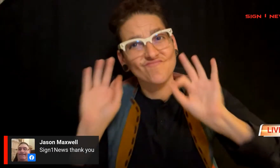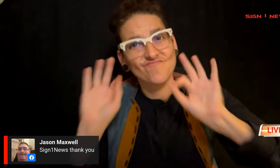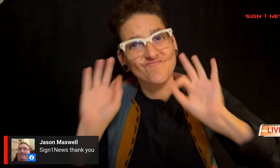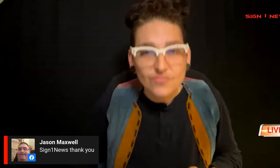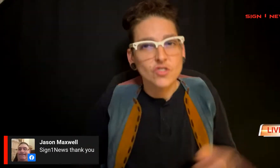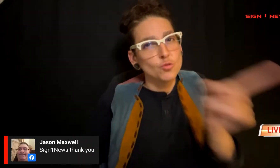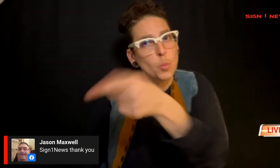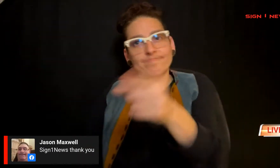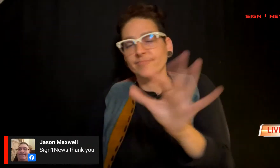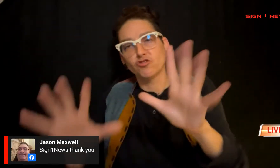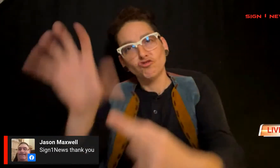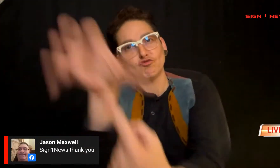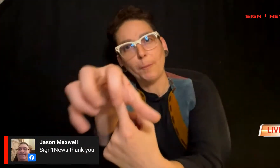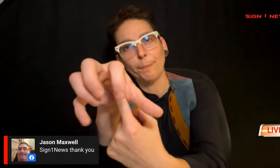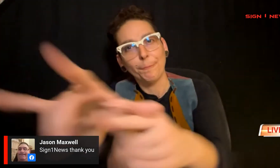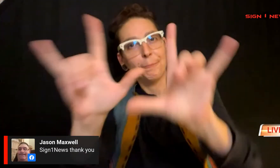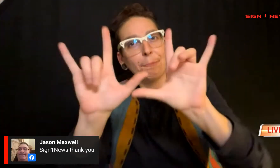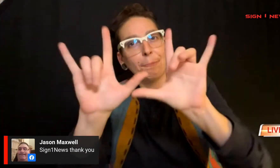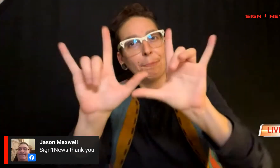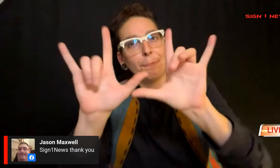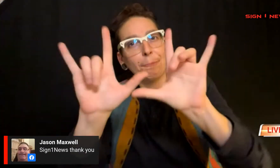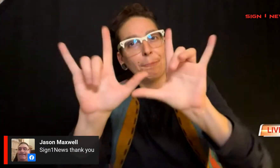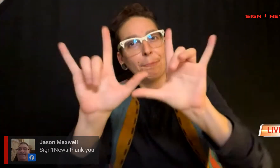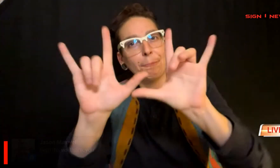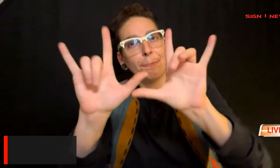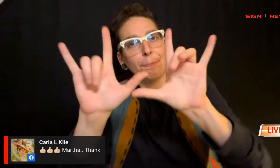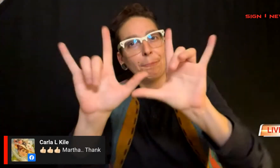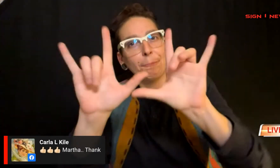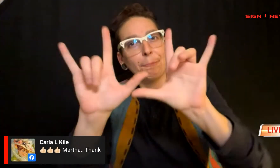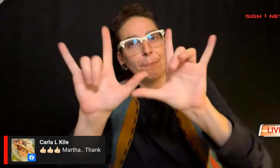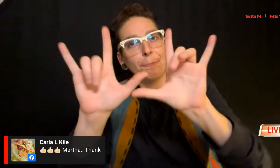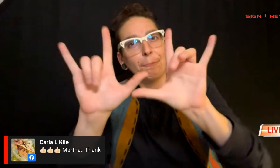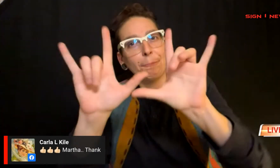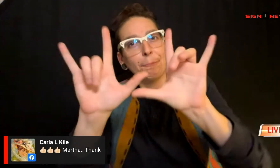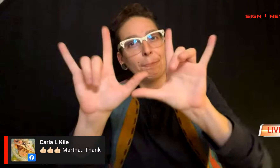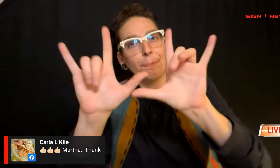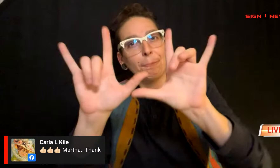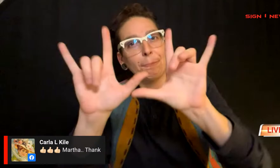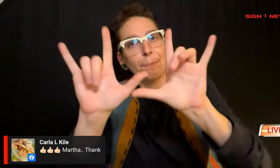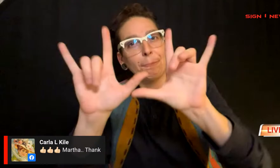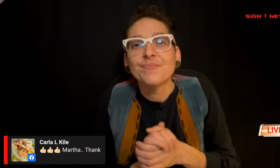You guys are the best. Love you.